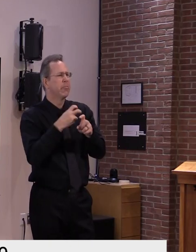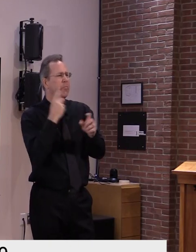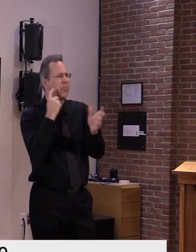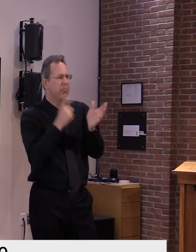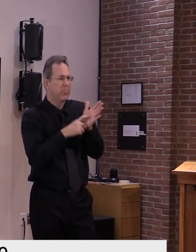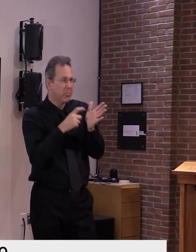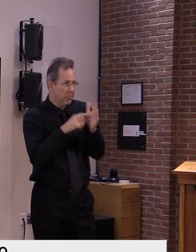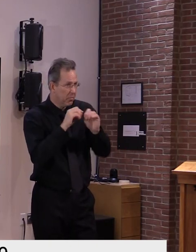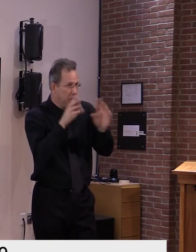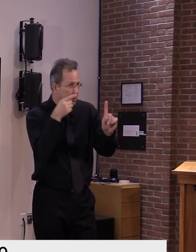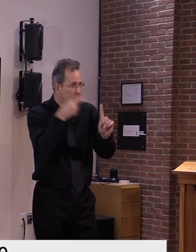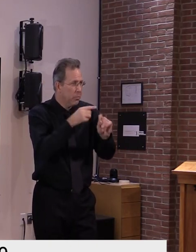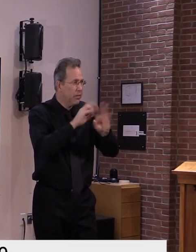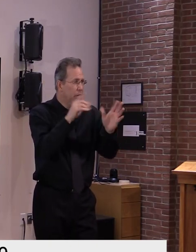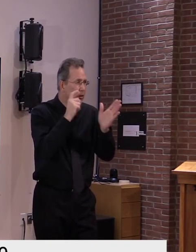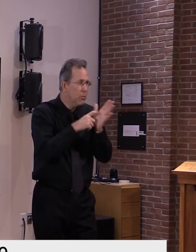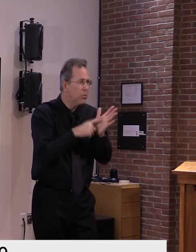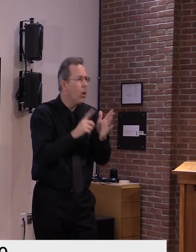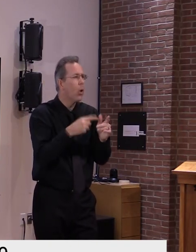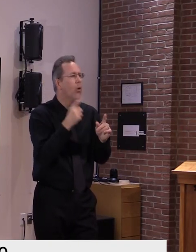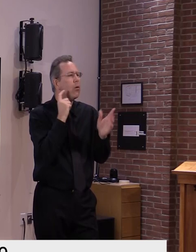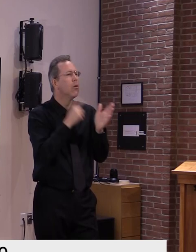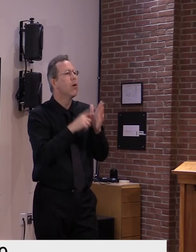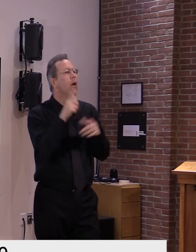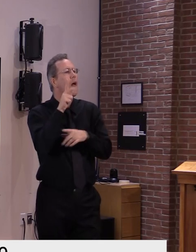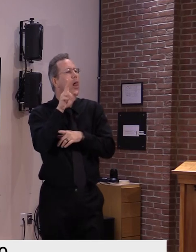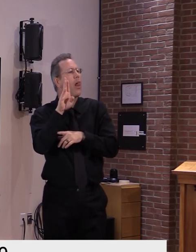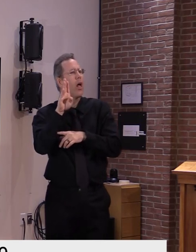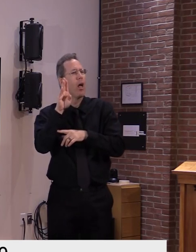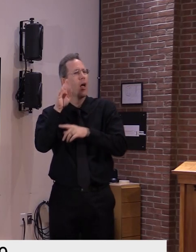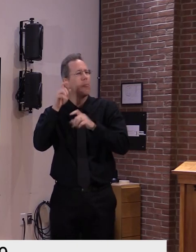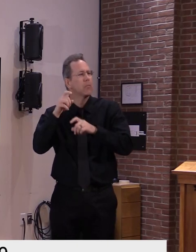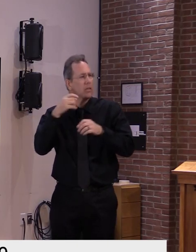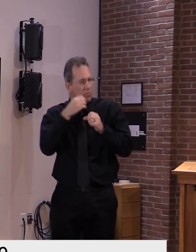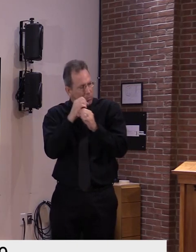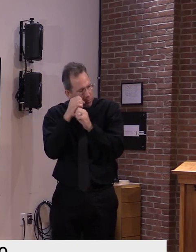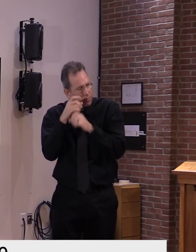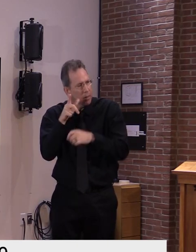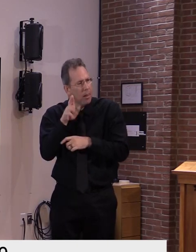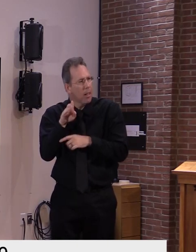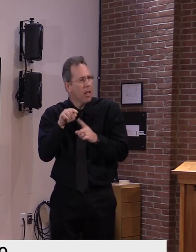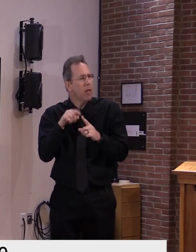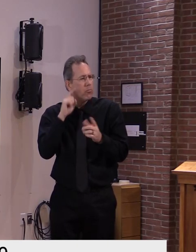lab culture does. You mentioned that you were meeting with the CDC folks.